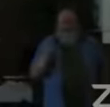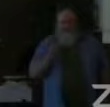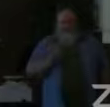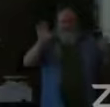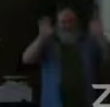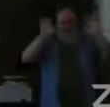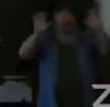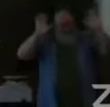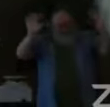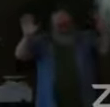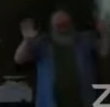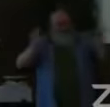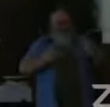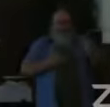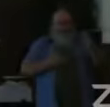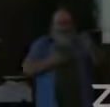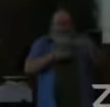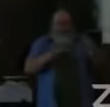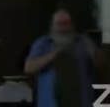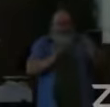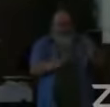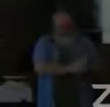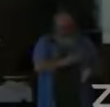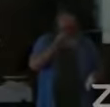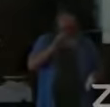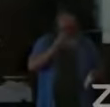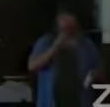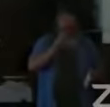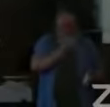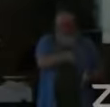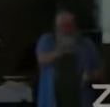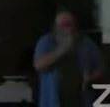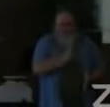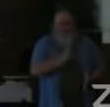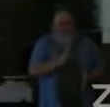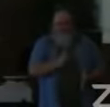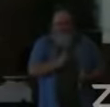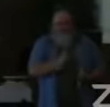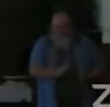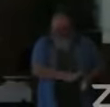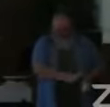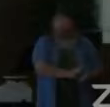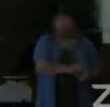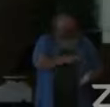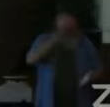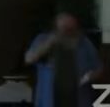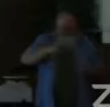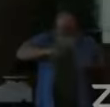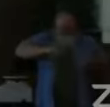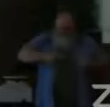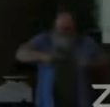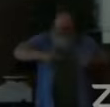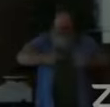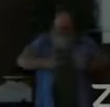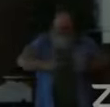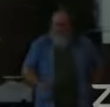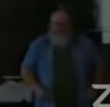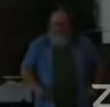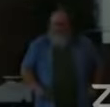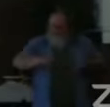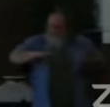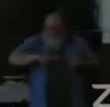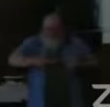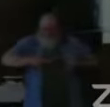the hope of the glory of God. Not only so, but we also glory in our sufferings, because we know that suffering